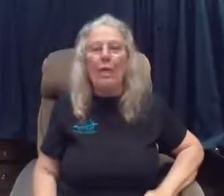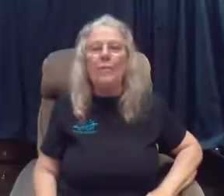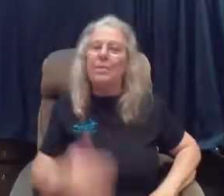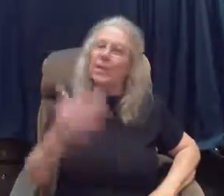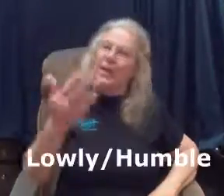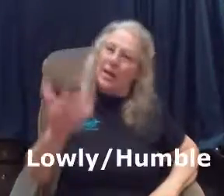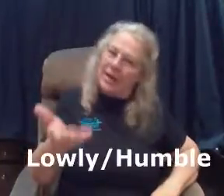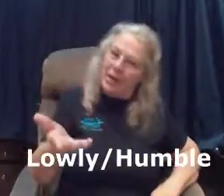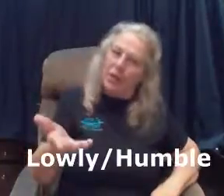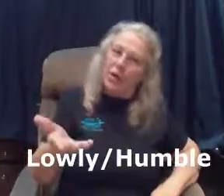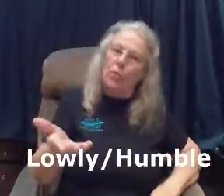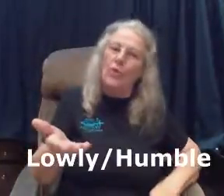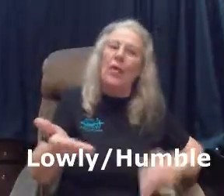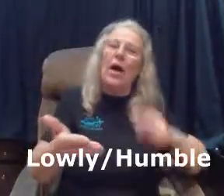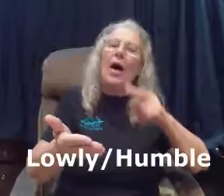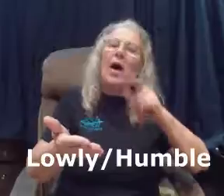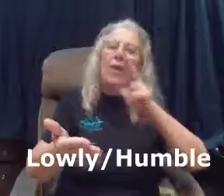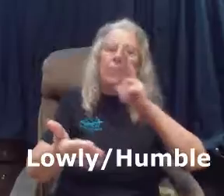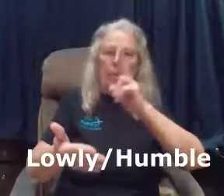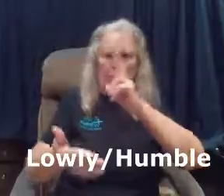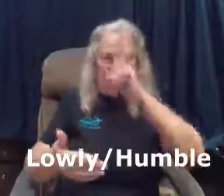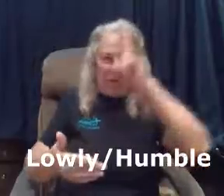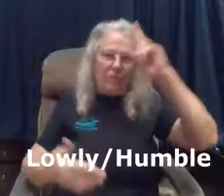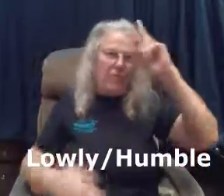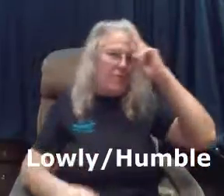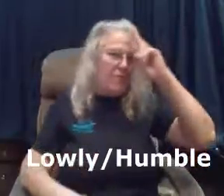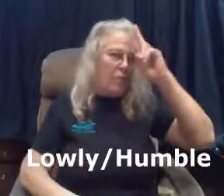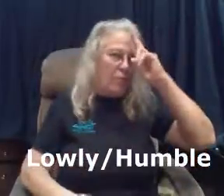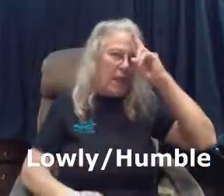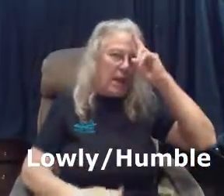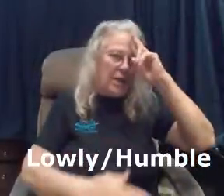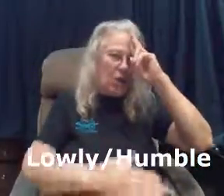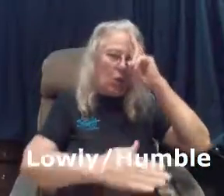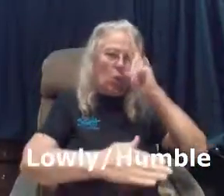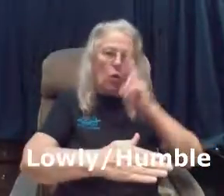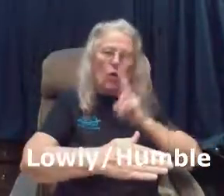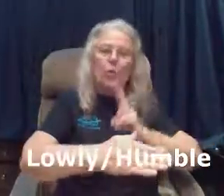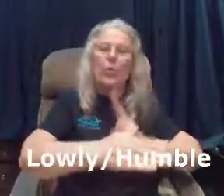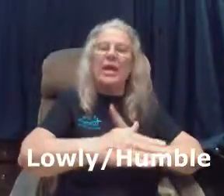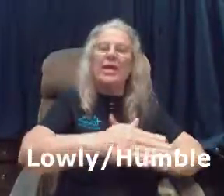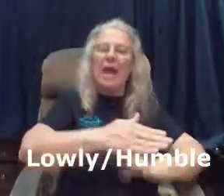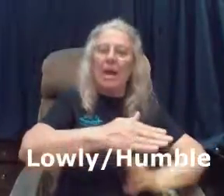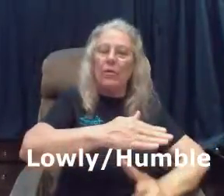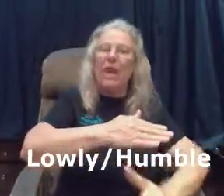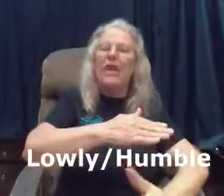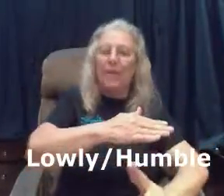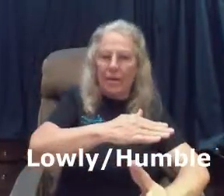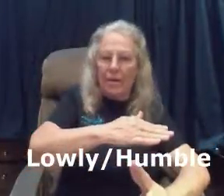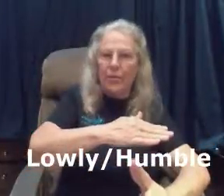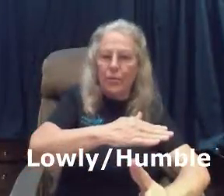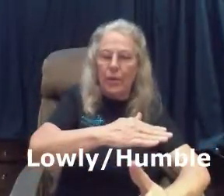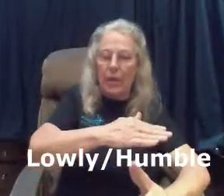Lowly, here we go with humble. From the forehead, we're going to bring it down and